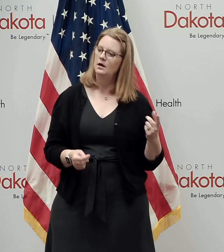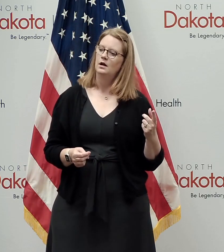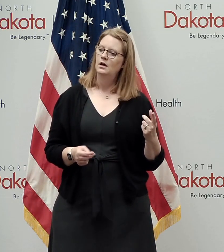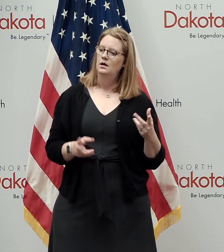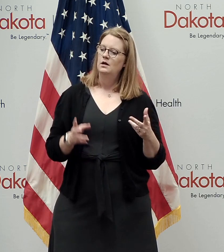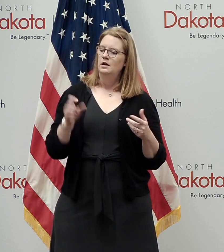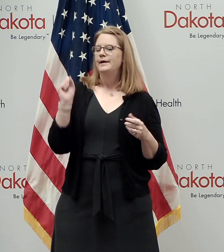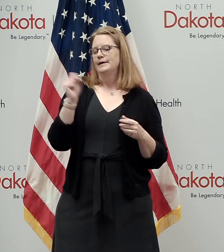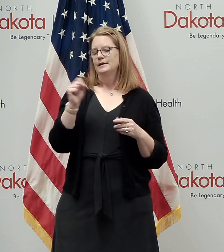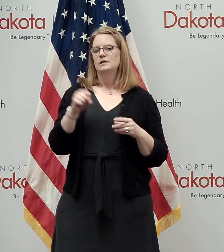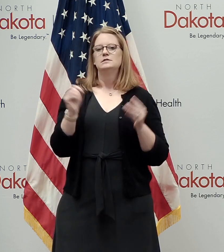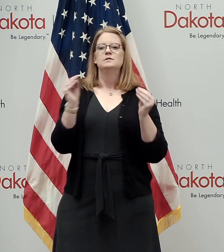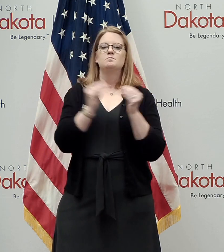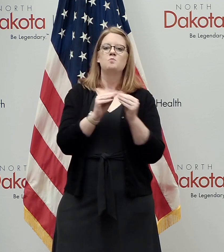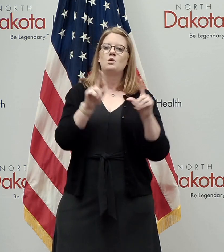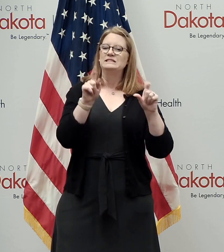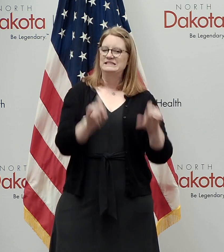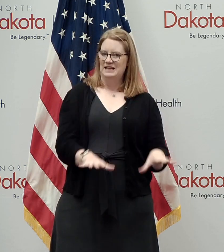more we test, the more